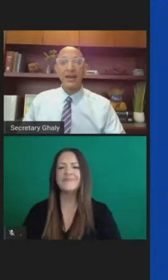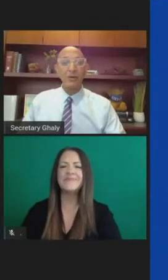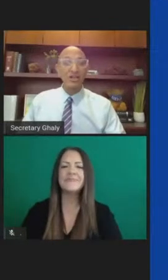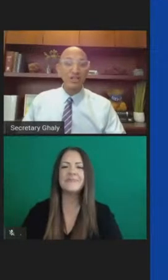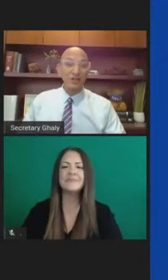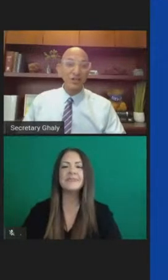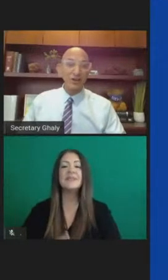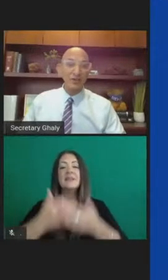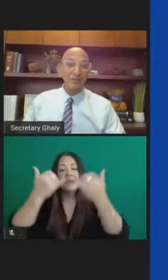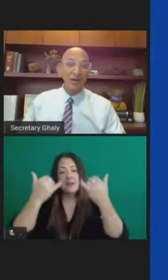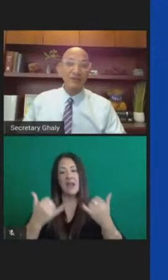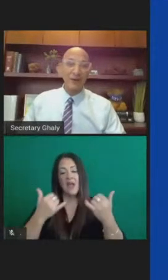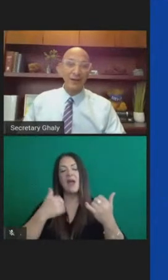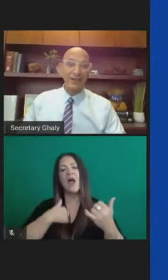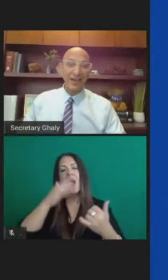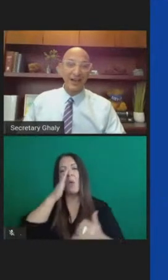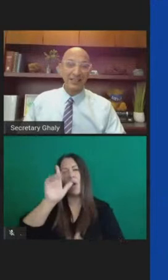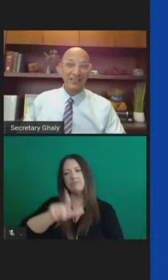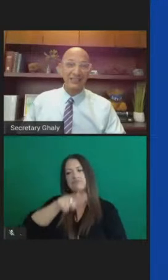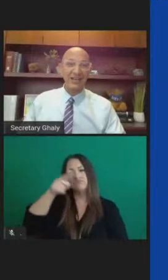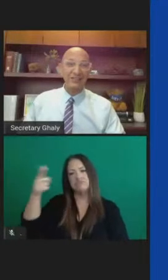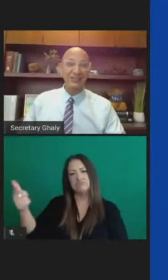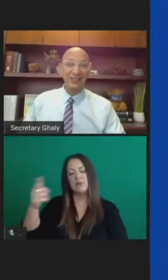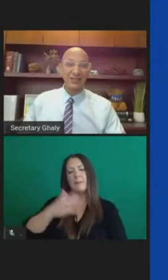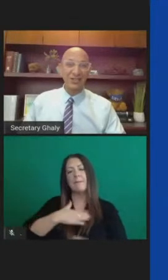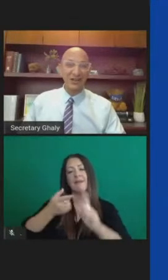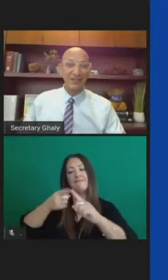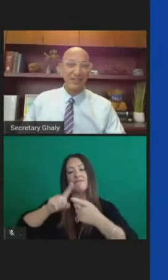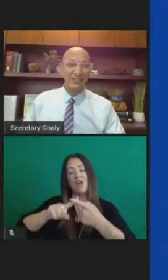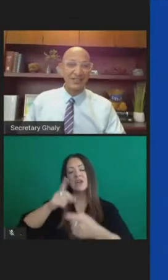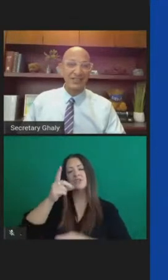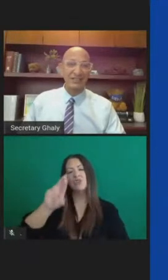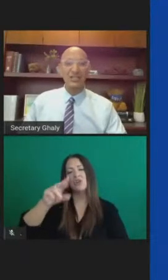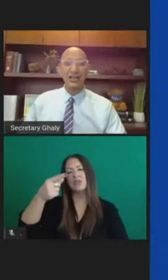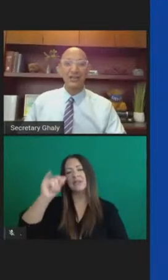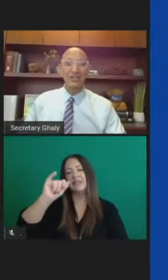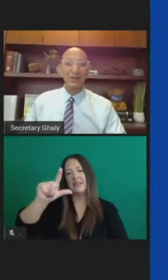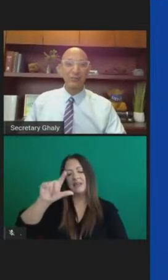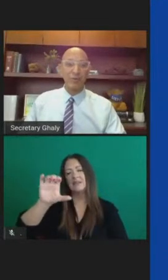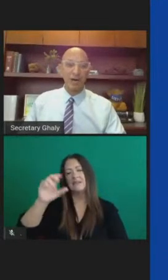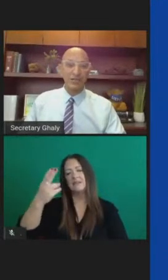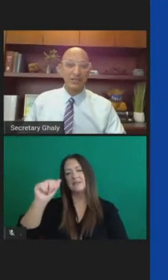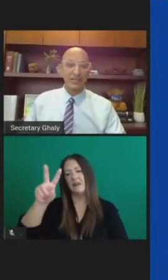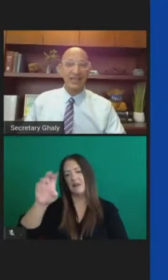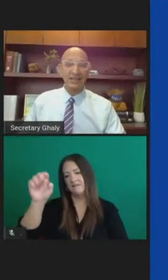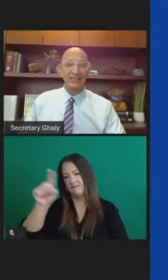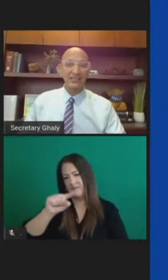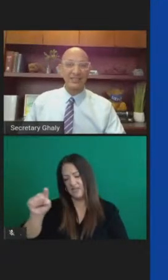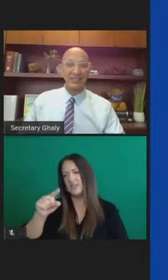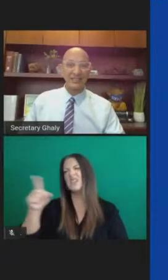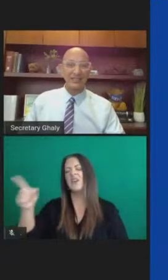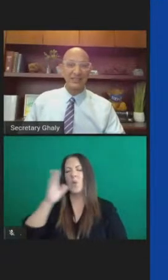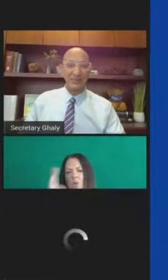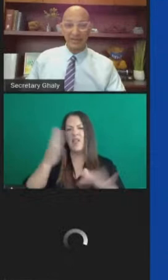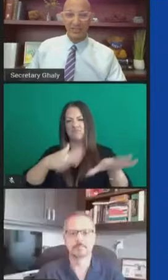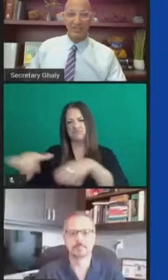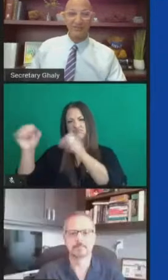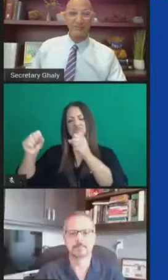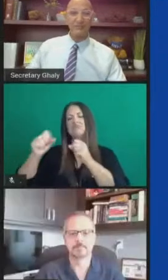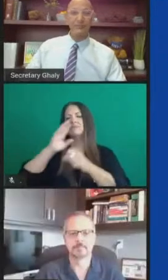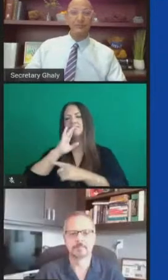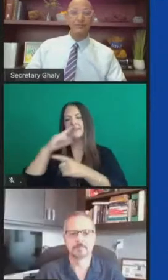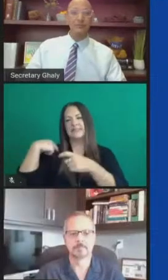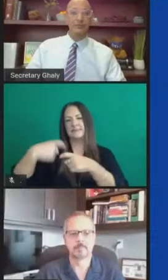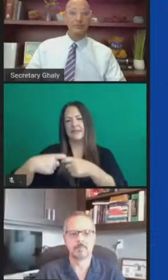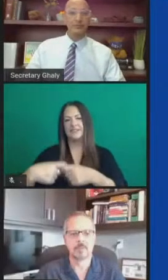So with that, I want to turn it over to my friend and colleague, Dr. Gil Chavez, to share some remarks and guidance in